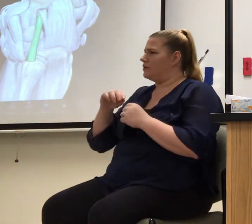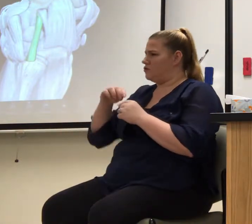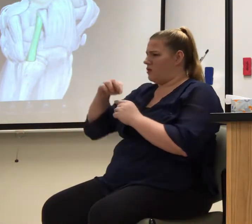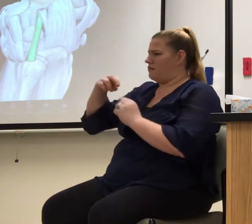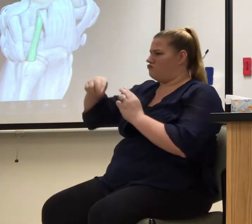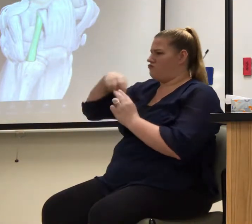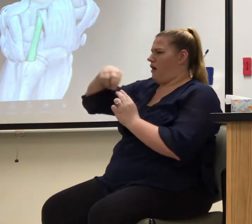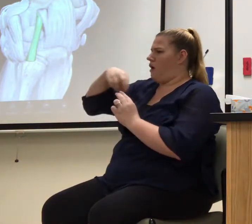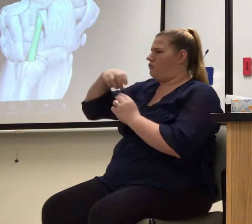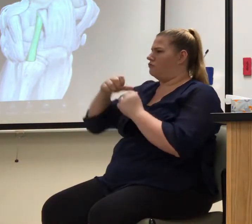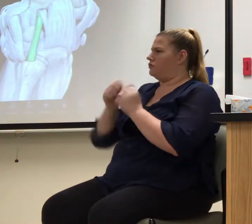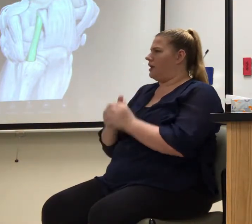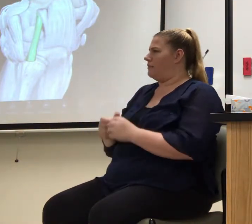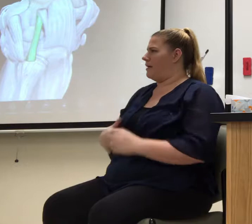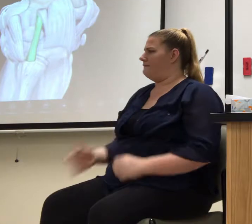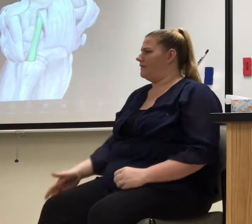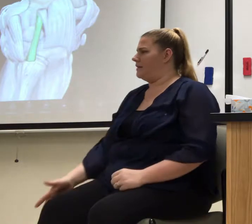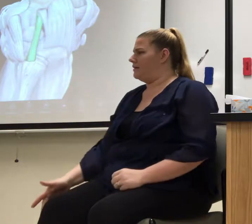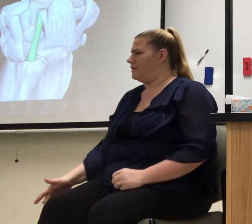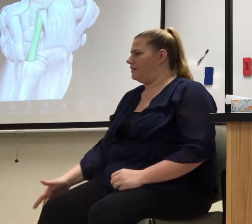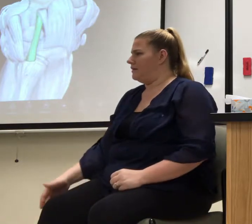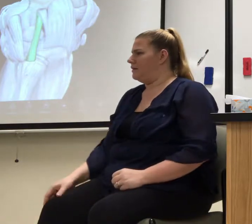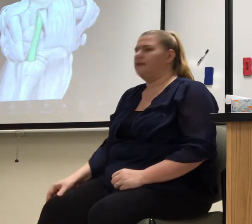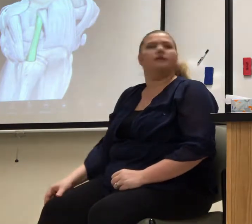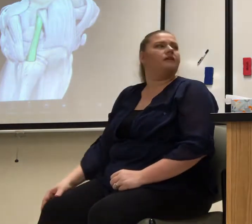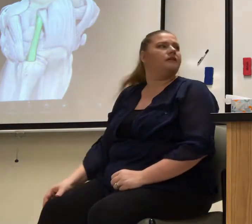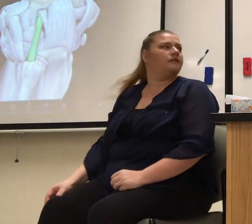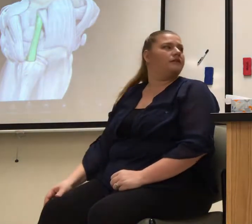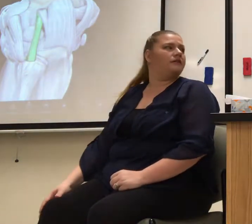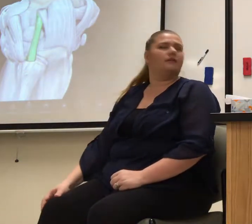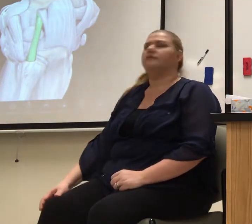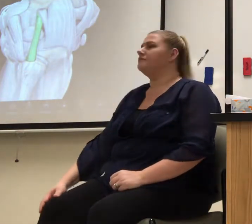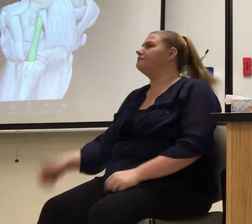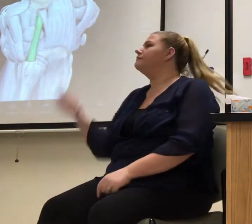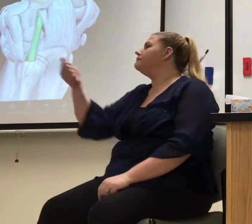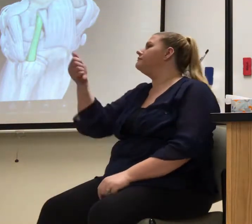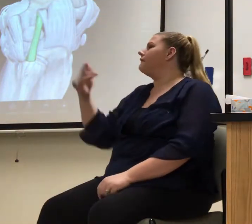I always like to feel mine when I tie my teeth. You can feel